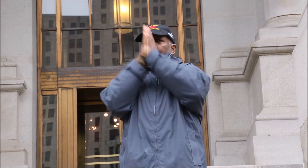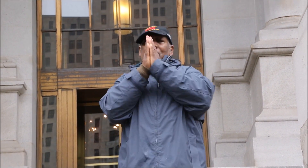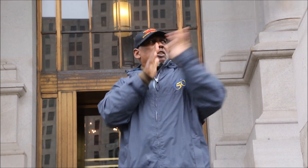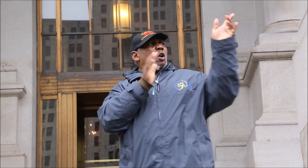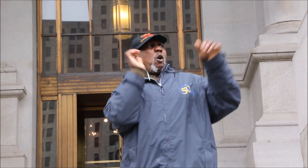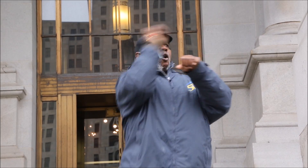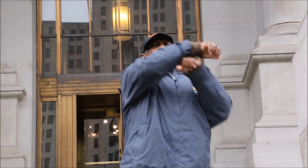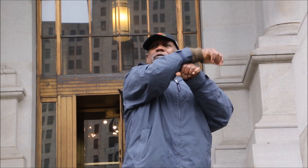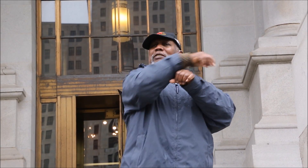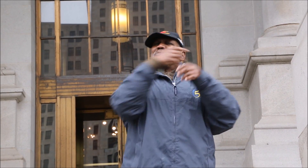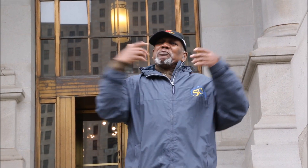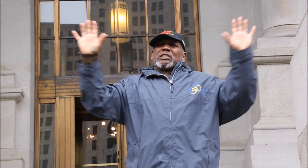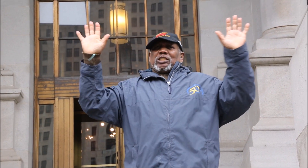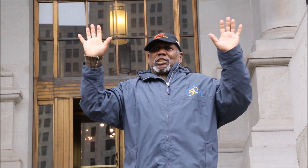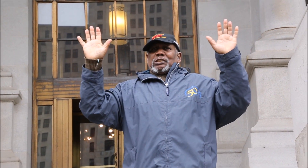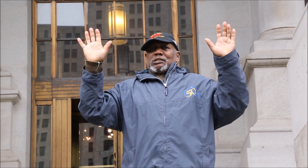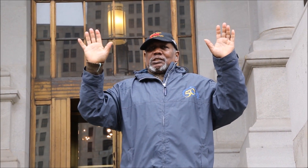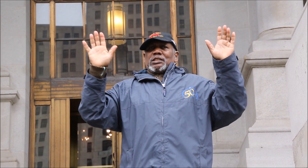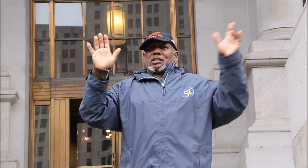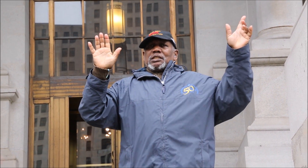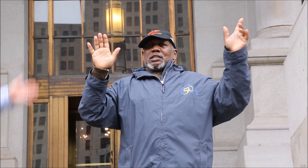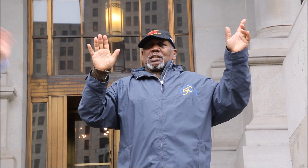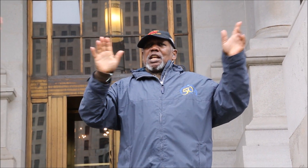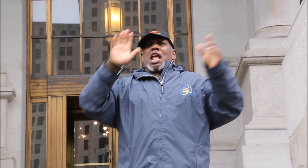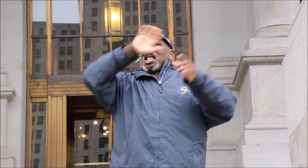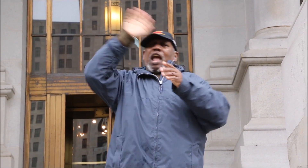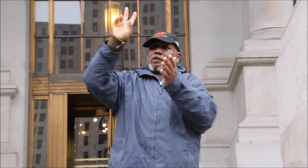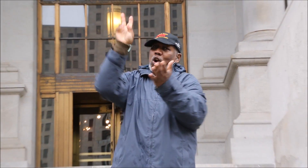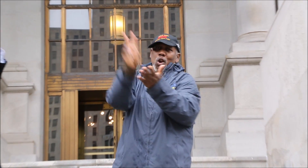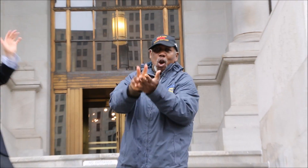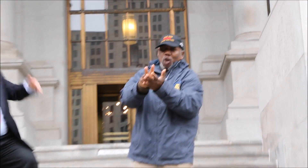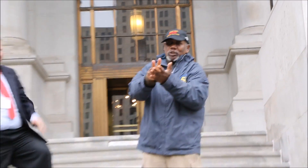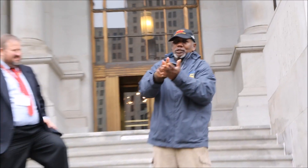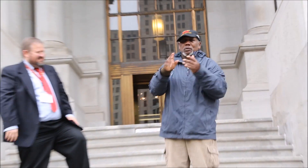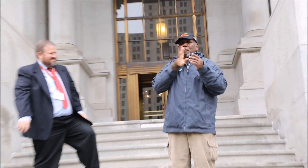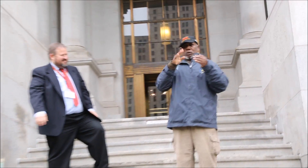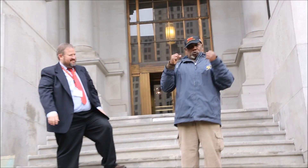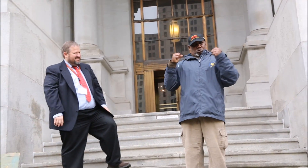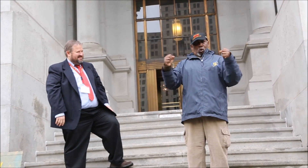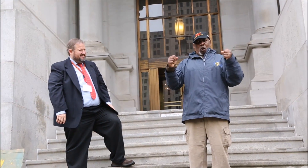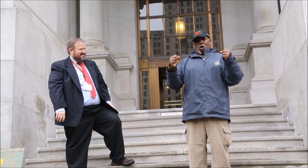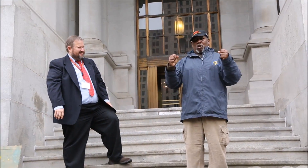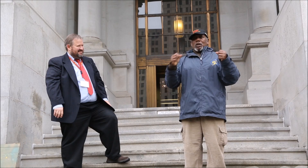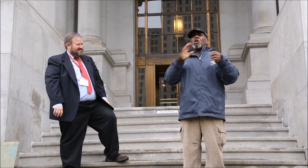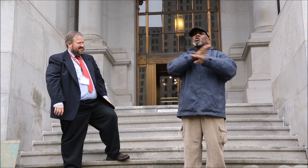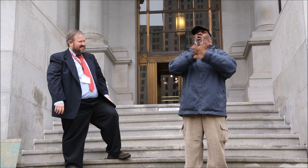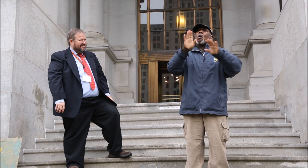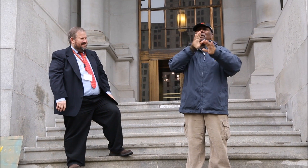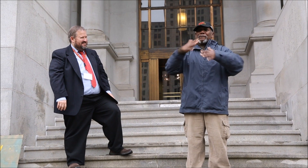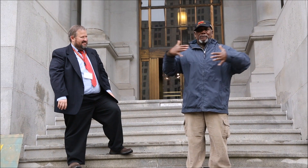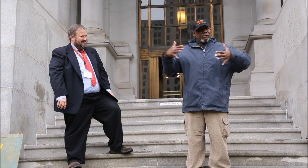So we have to get the video remote interpreter on the screen. And I'm not happy with VRI. I want a